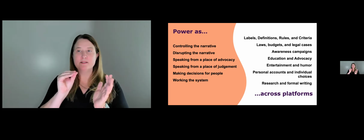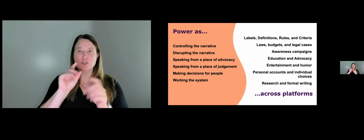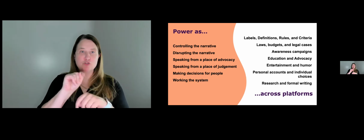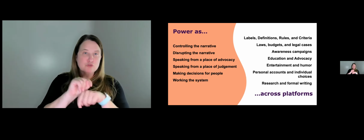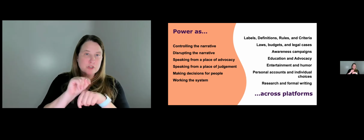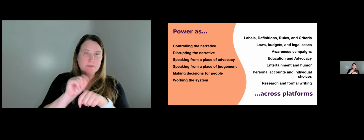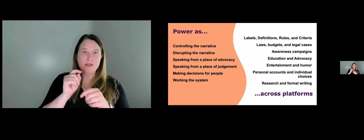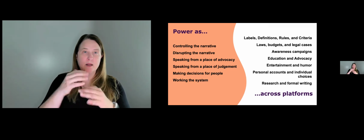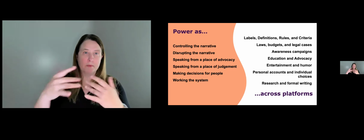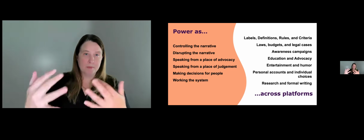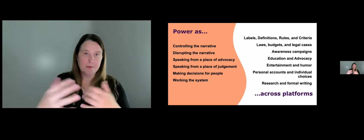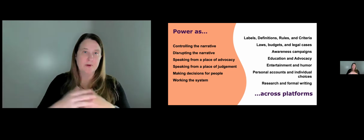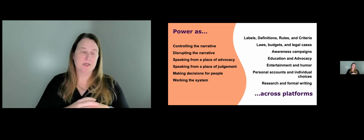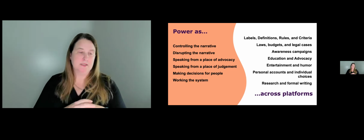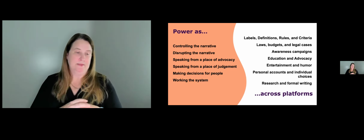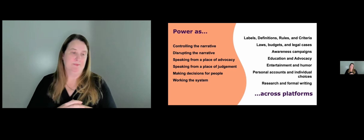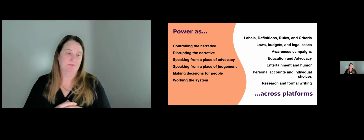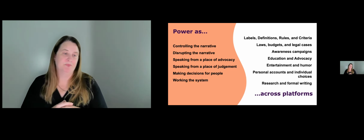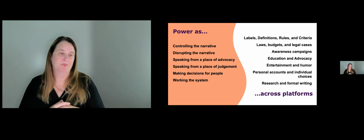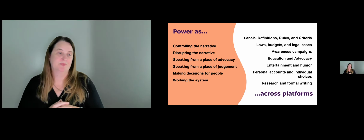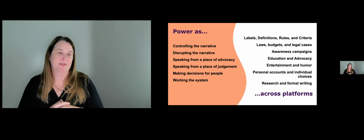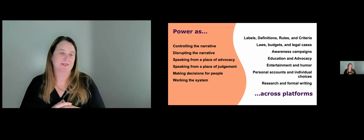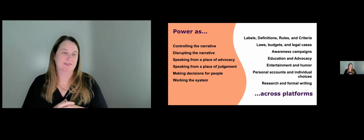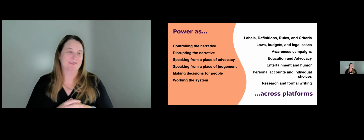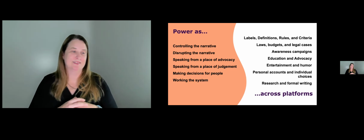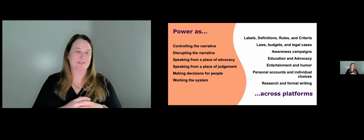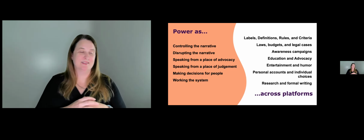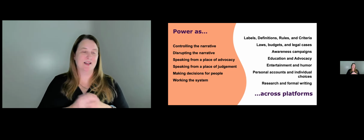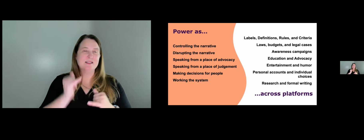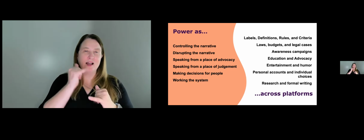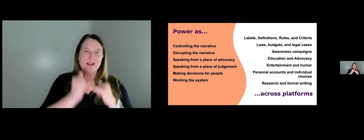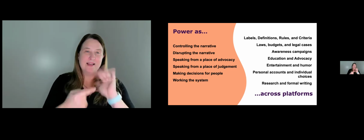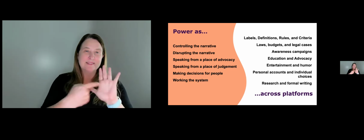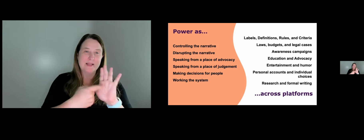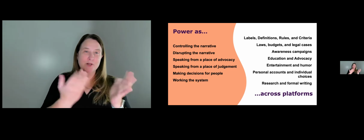disability, their medications, their treatments, and so forth.